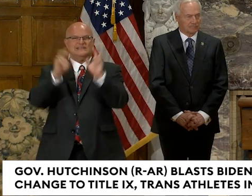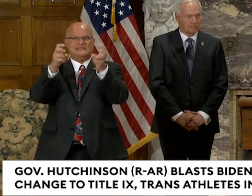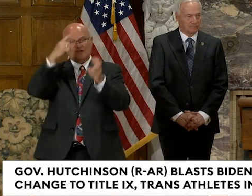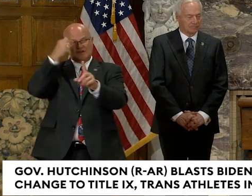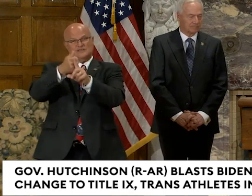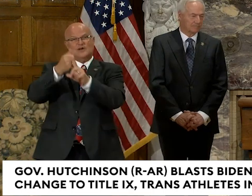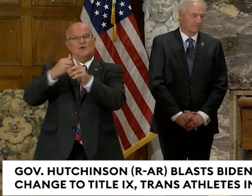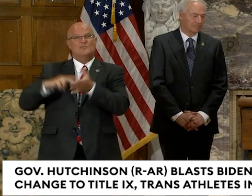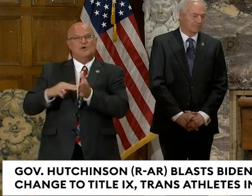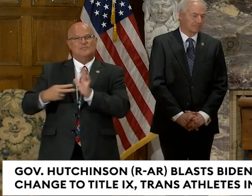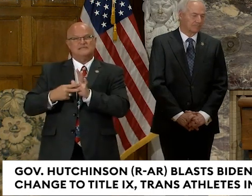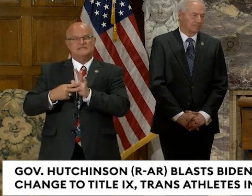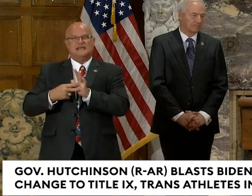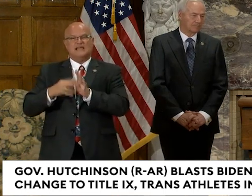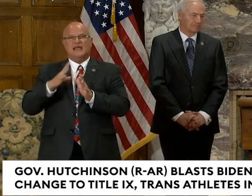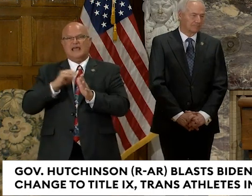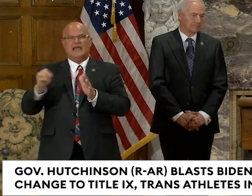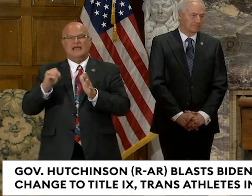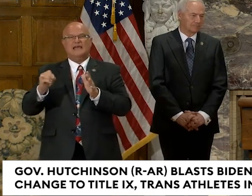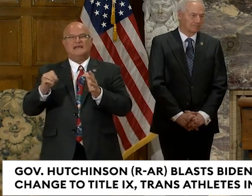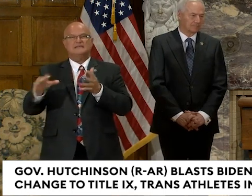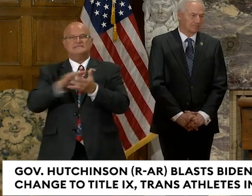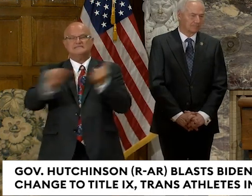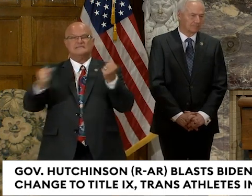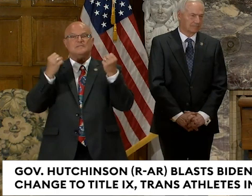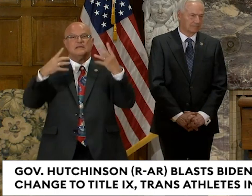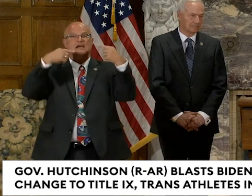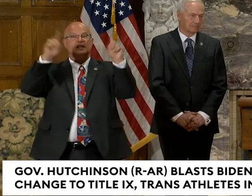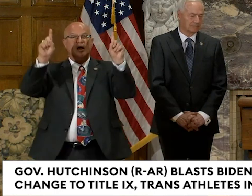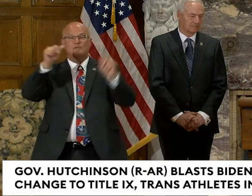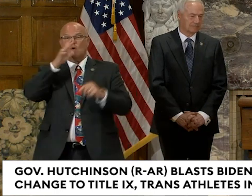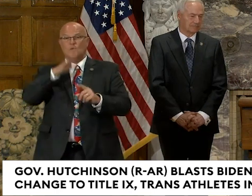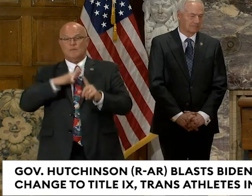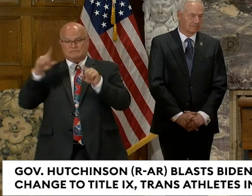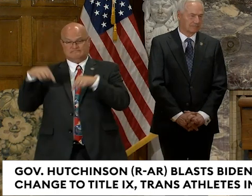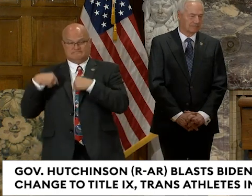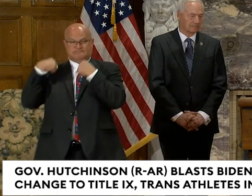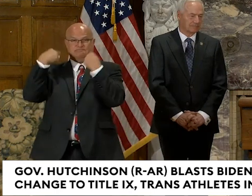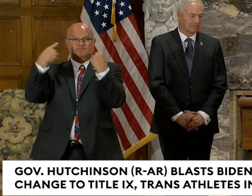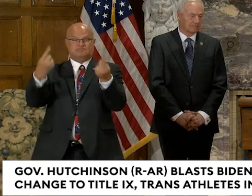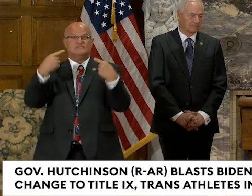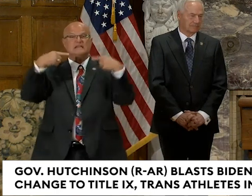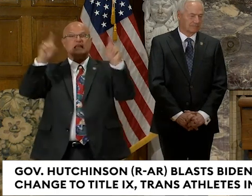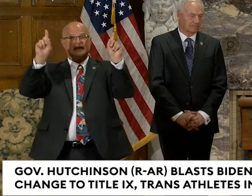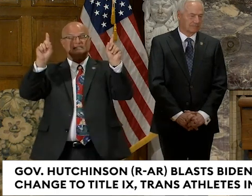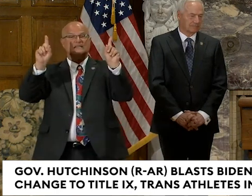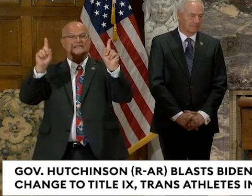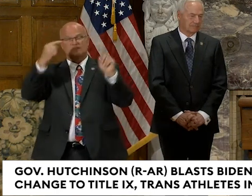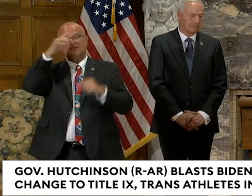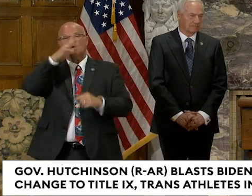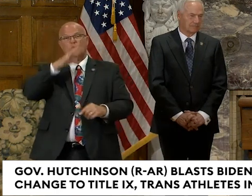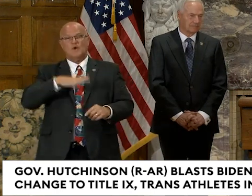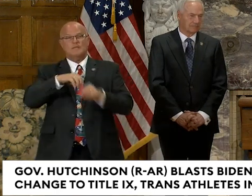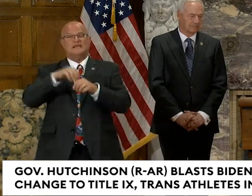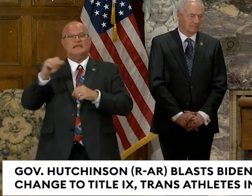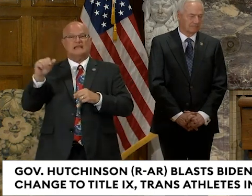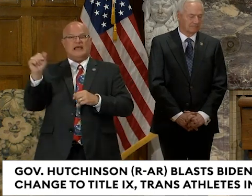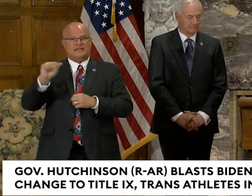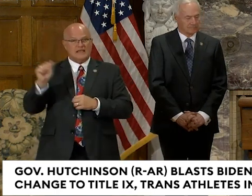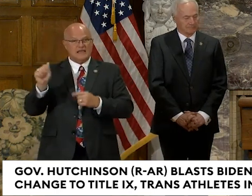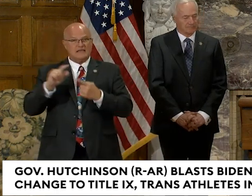own purposes and undermining the many accomplishments that we have gained in access for women in